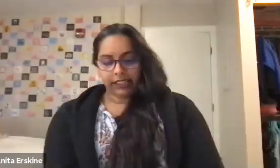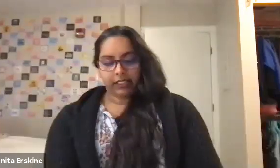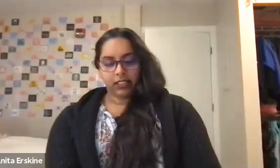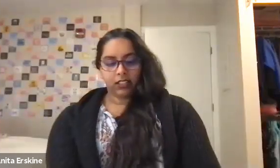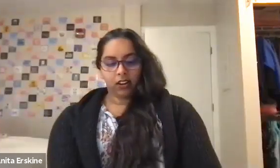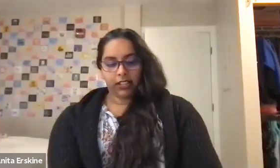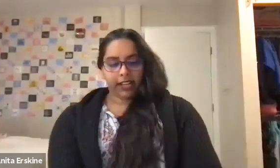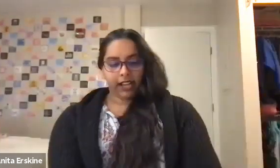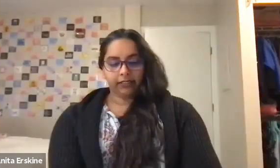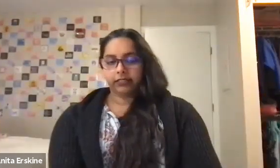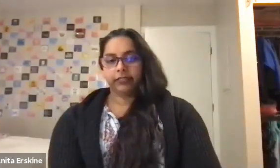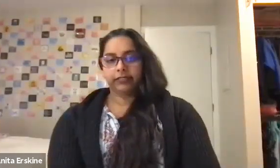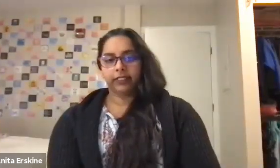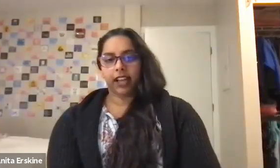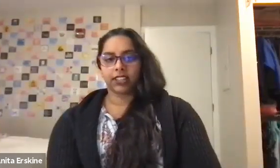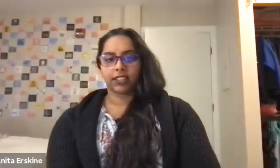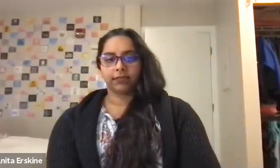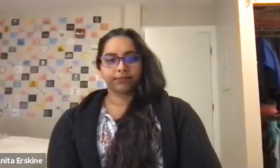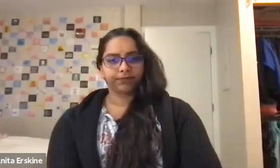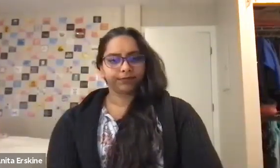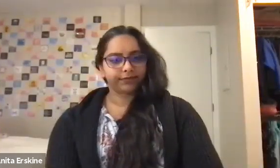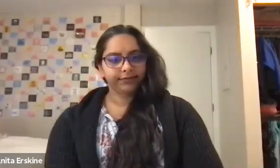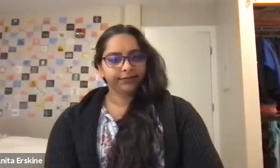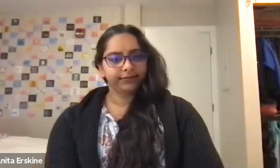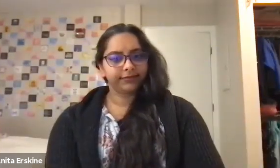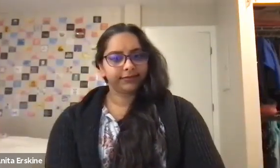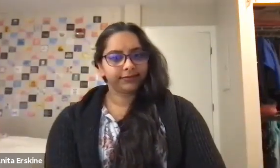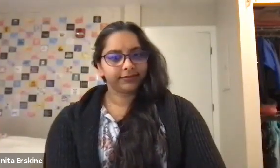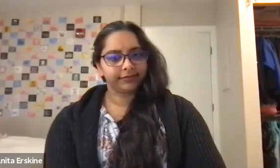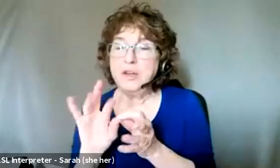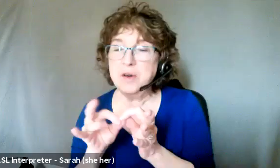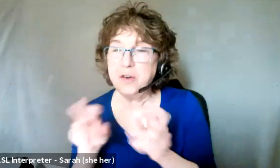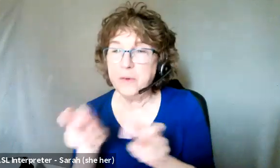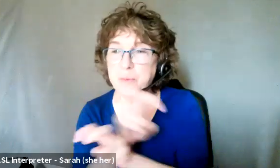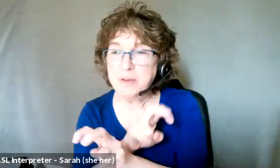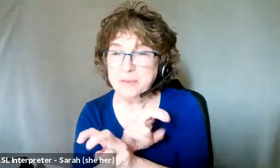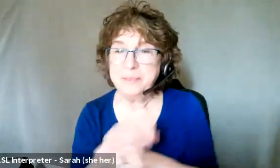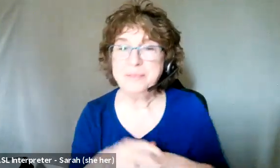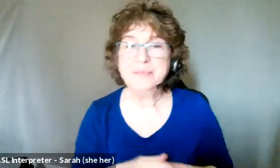Yeah, I think that's all I have, actually. We're going to do an